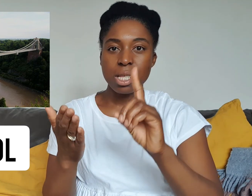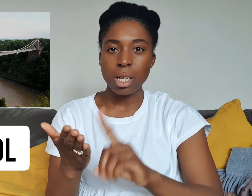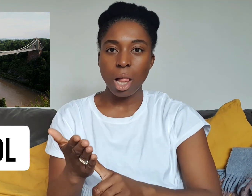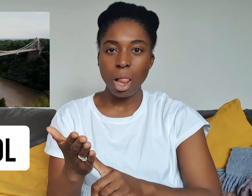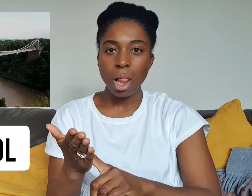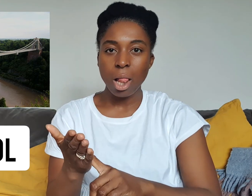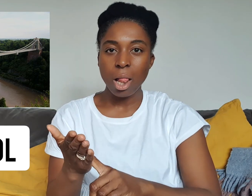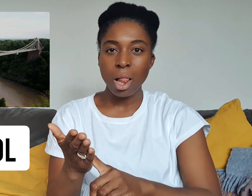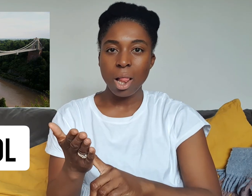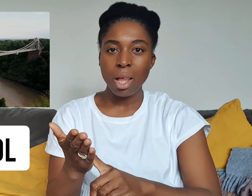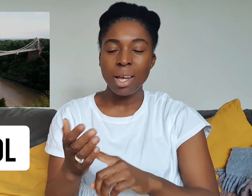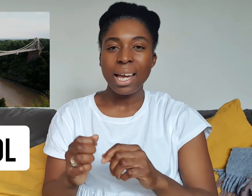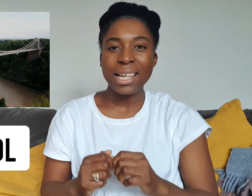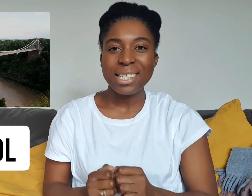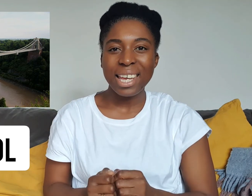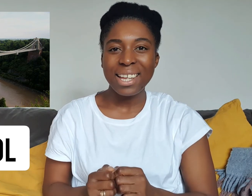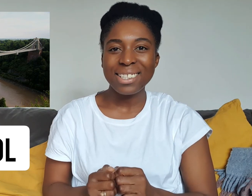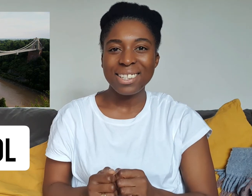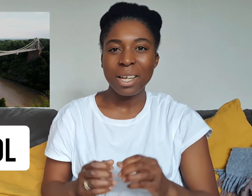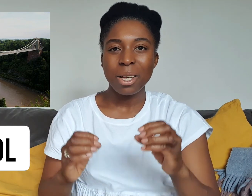Bristol, and again.